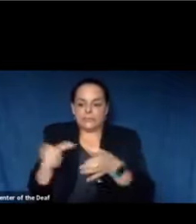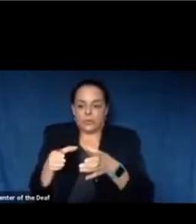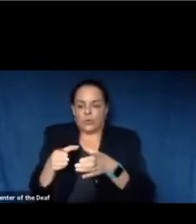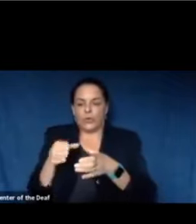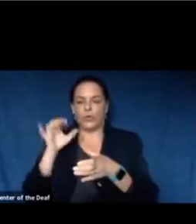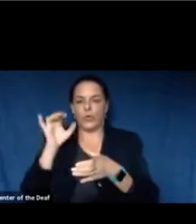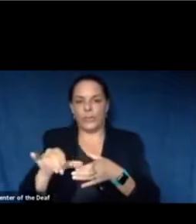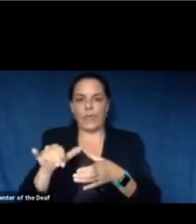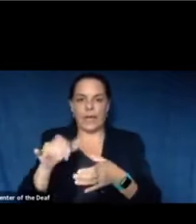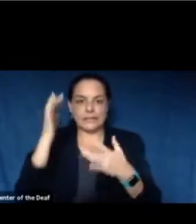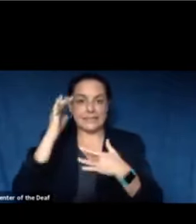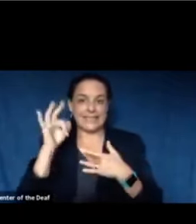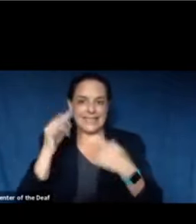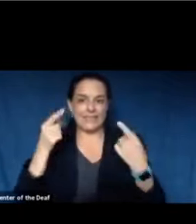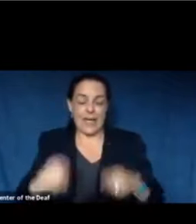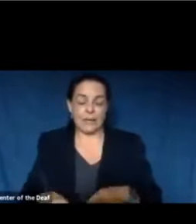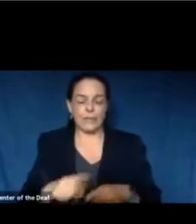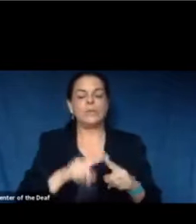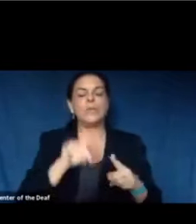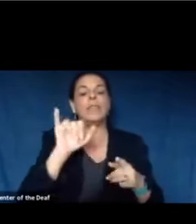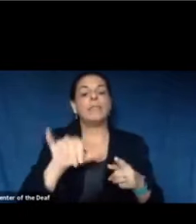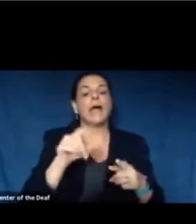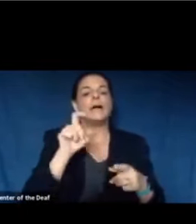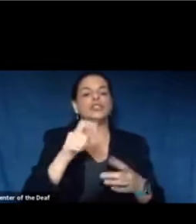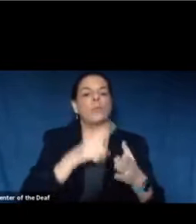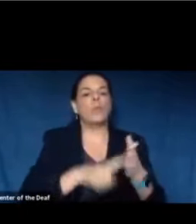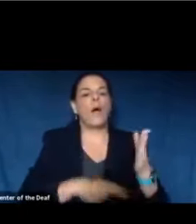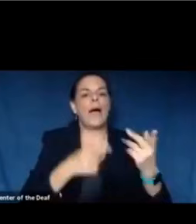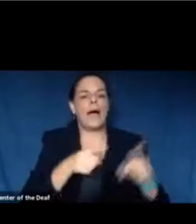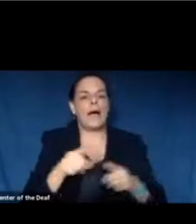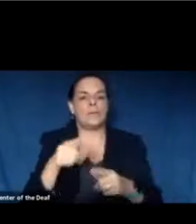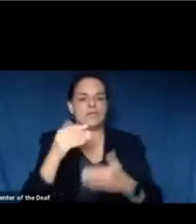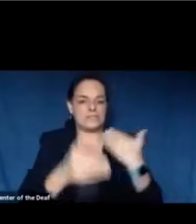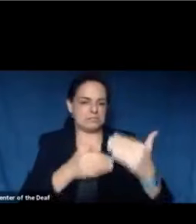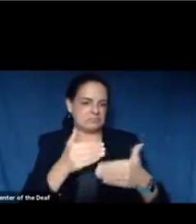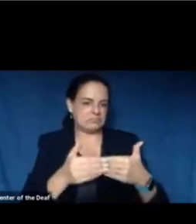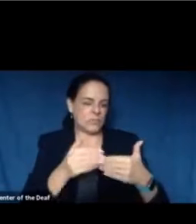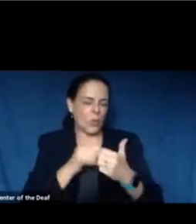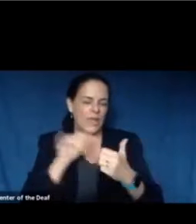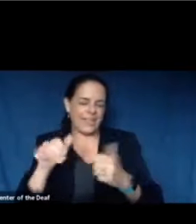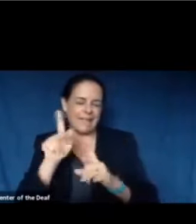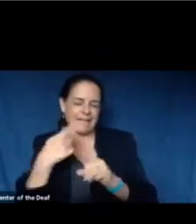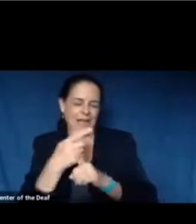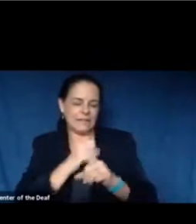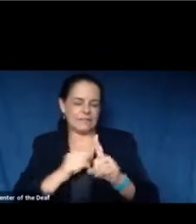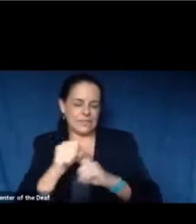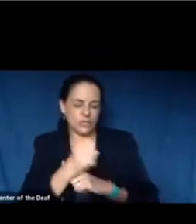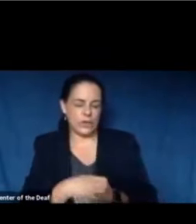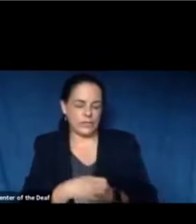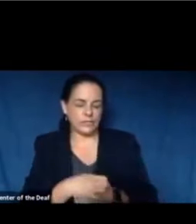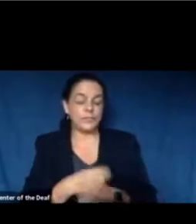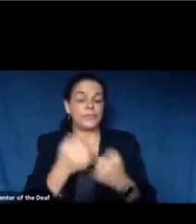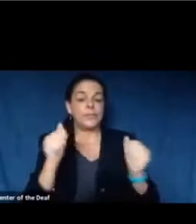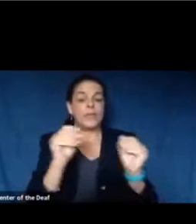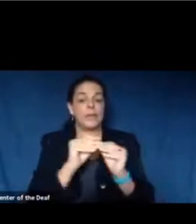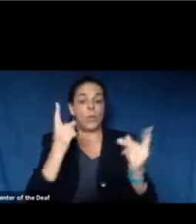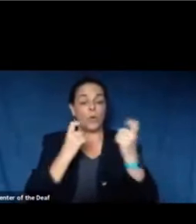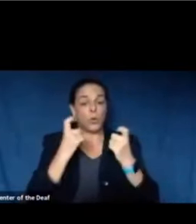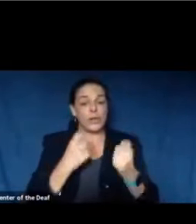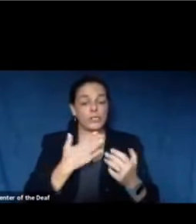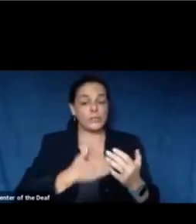that should be the process that happens in those situations. All right, are there any more questions? Please enter them into the chat feature.